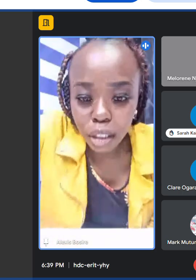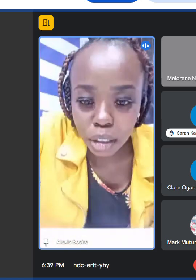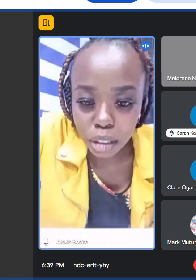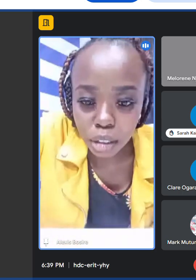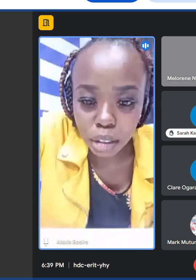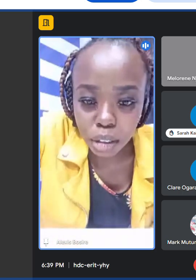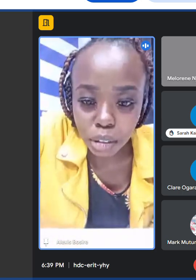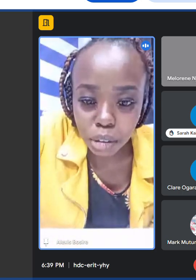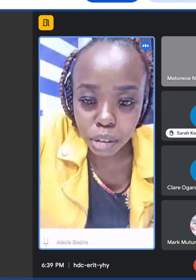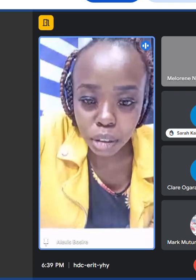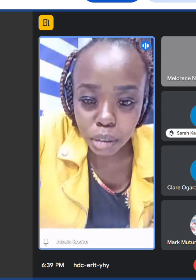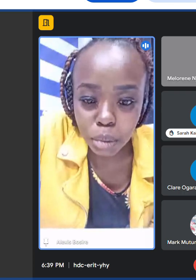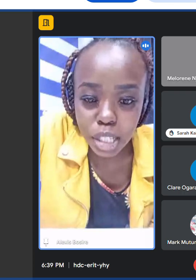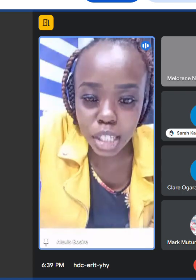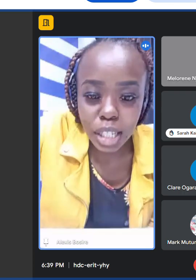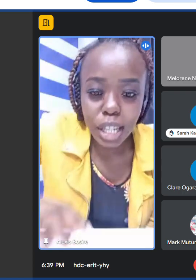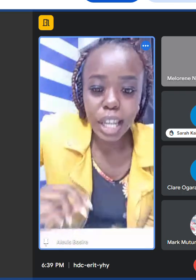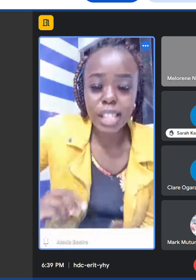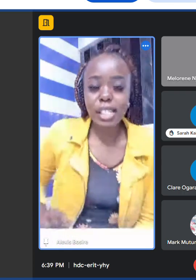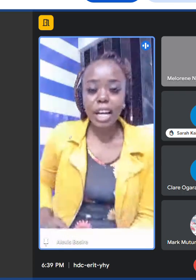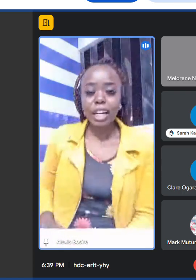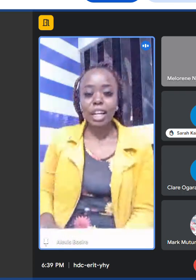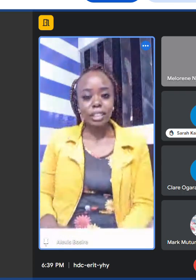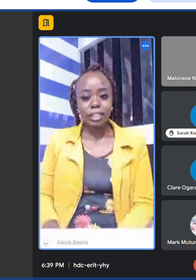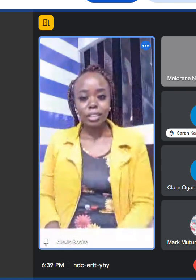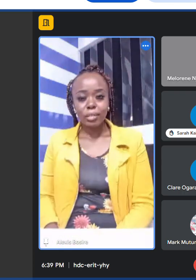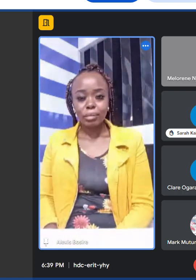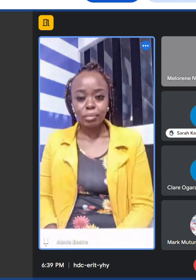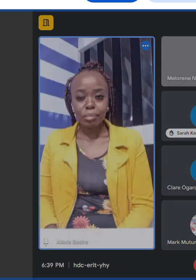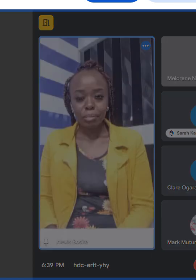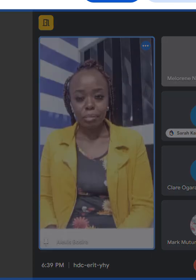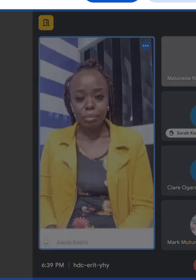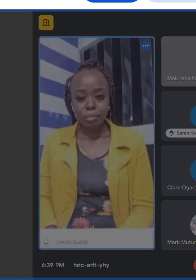Okay. Let me see. Yes, Sarah.